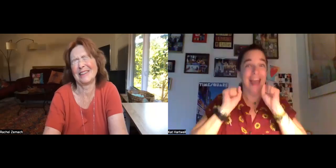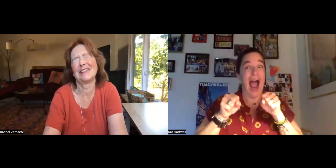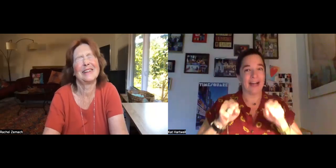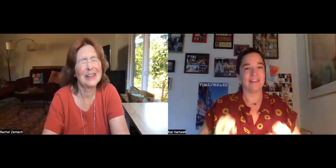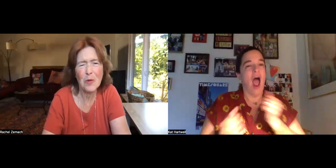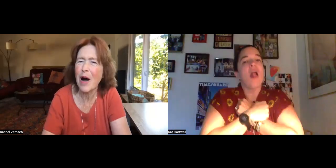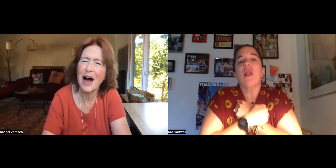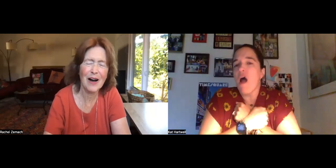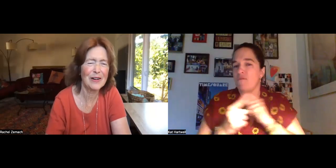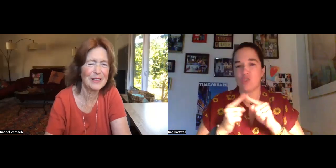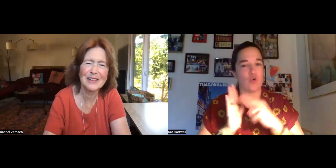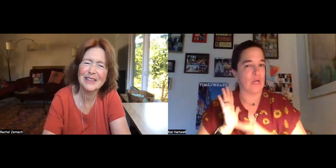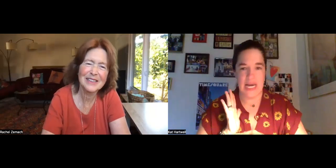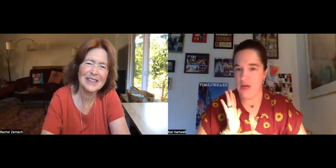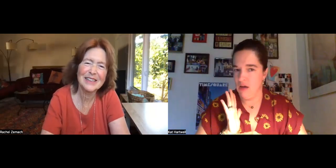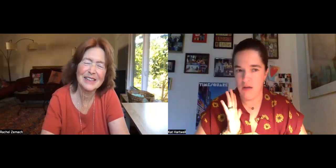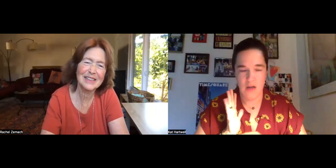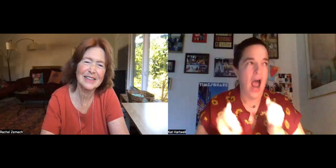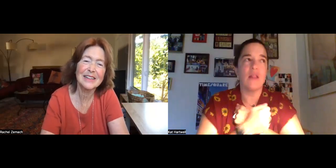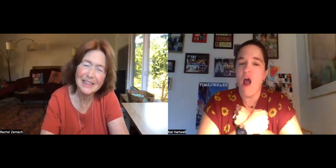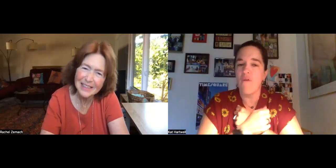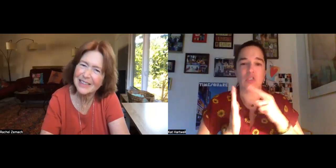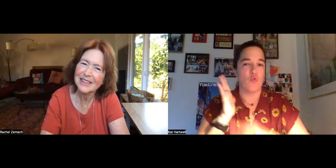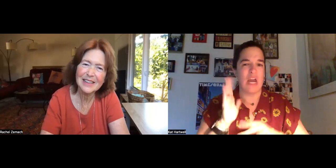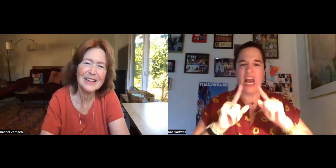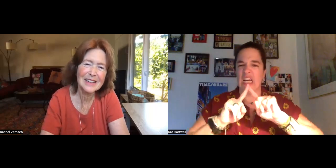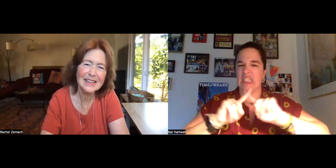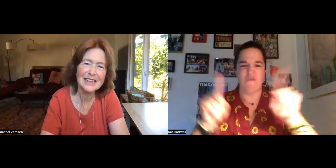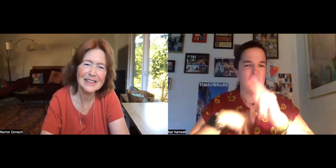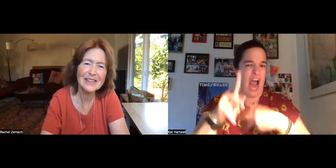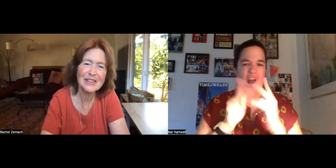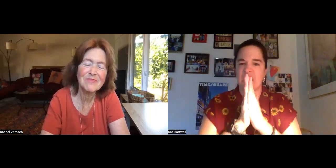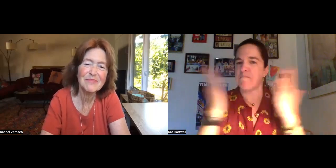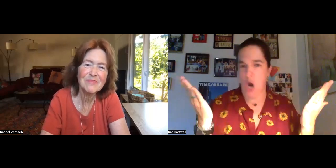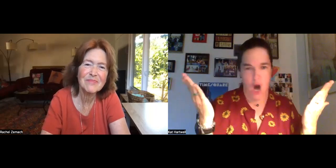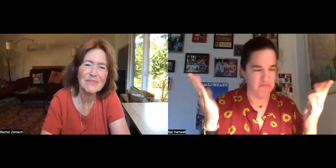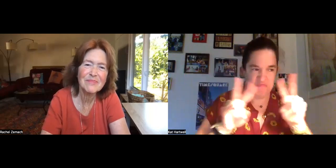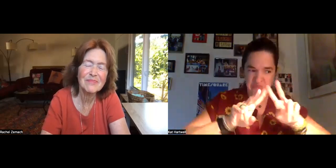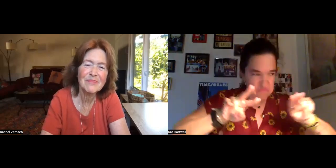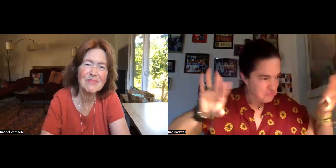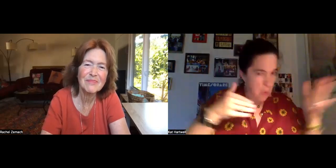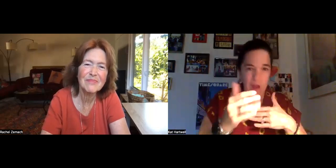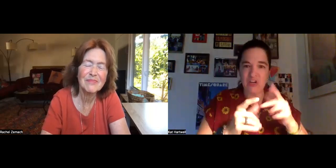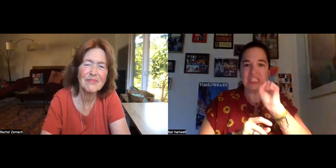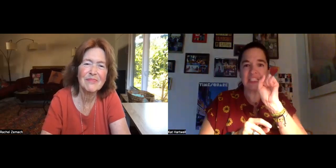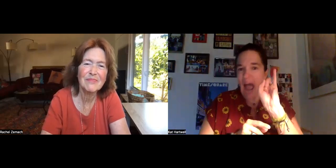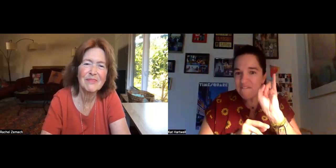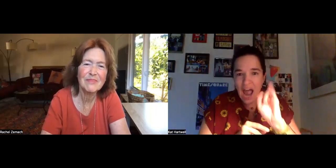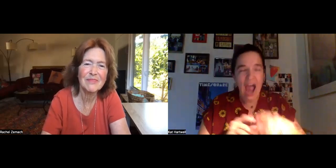Yeah, I love to read. I love to read different kinds of books, whatever